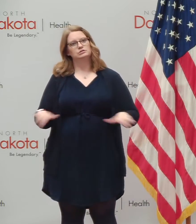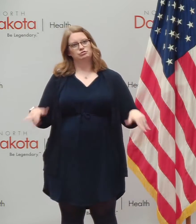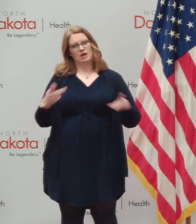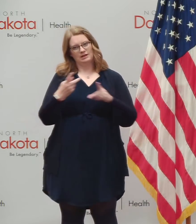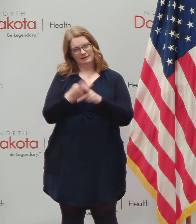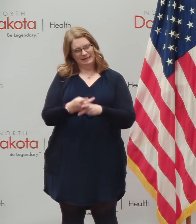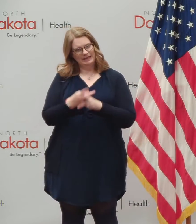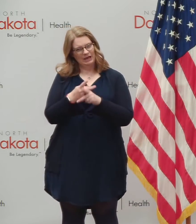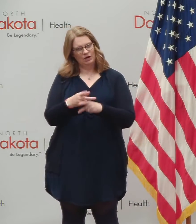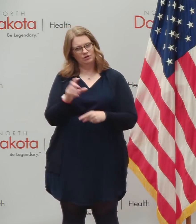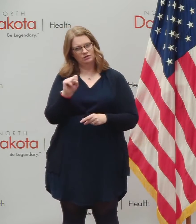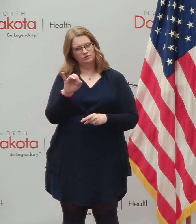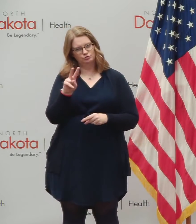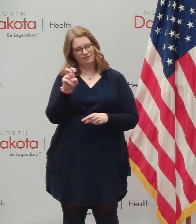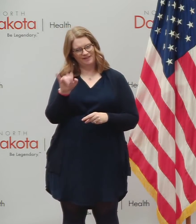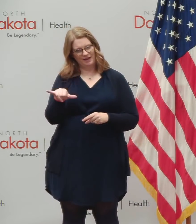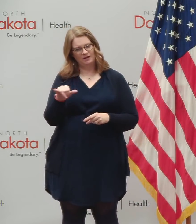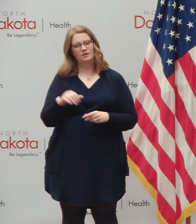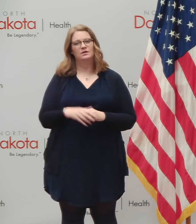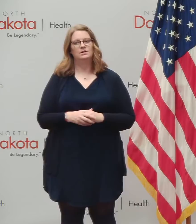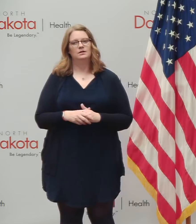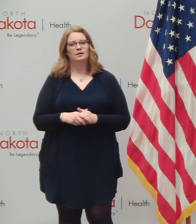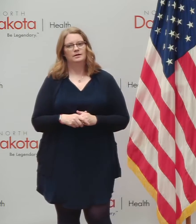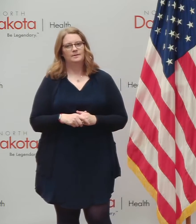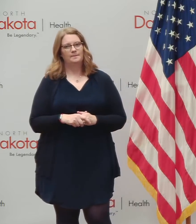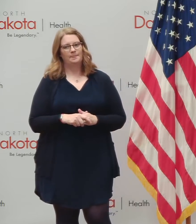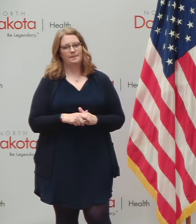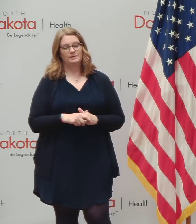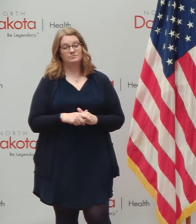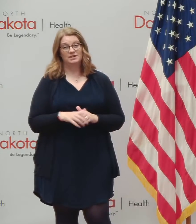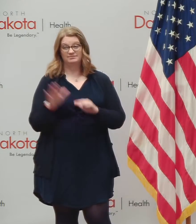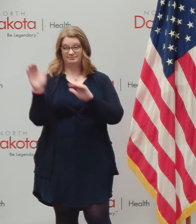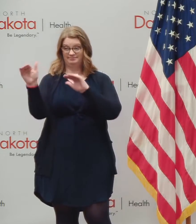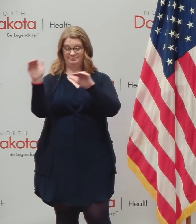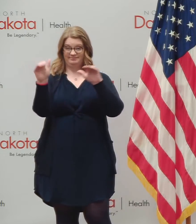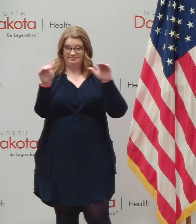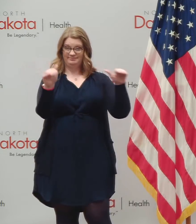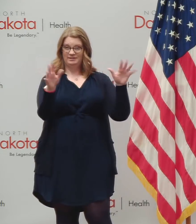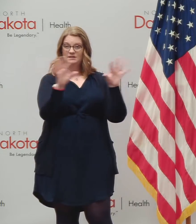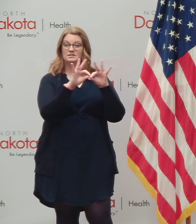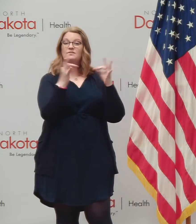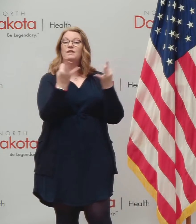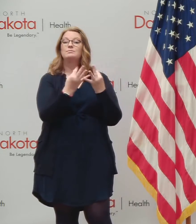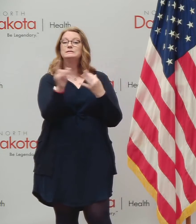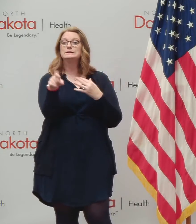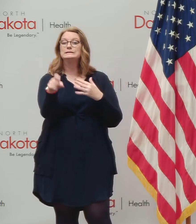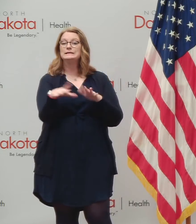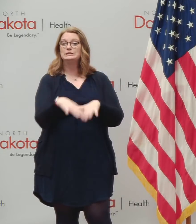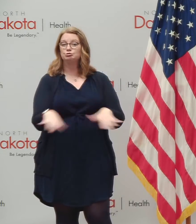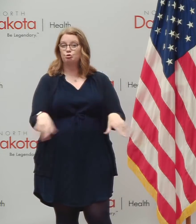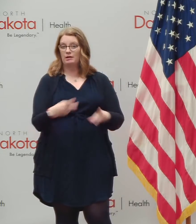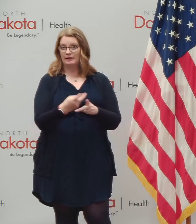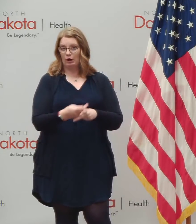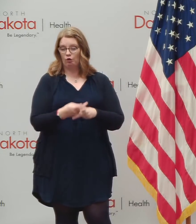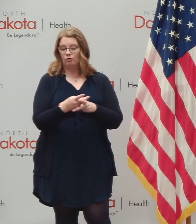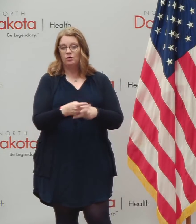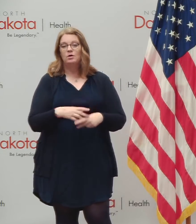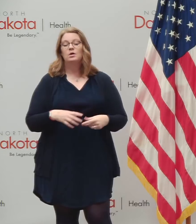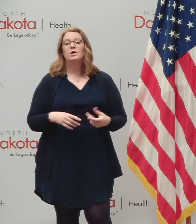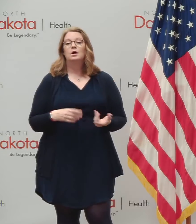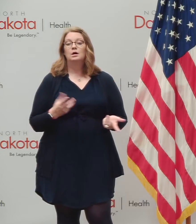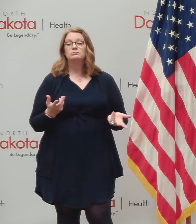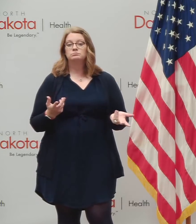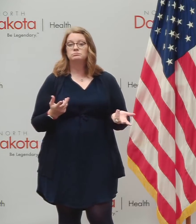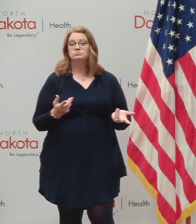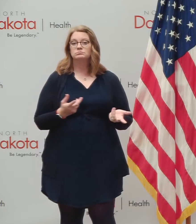survey. This is a call out to families that need child care. And so if you're one of